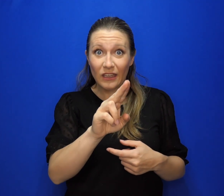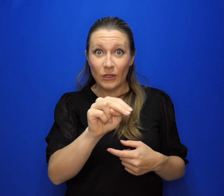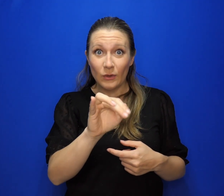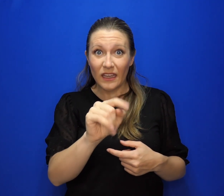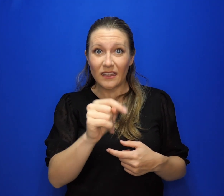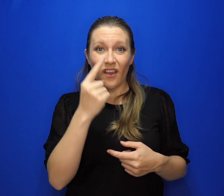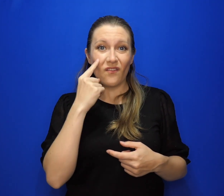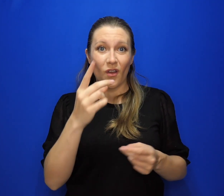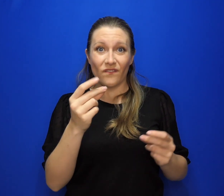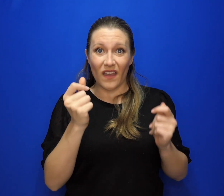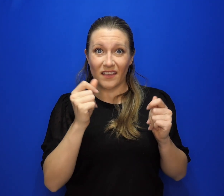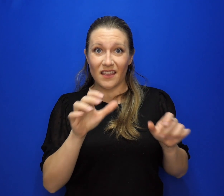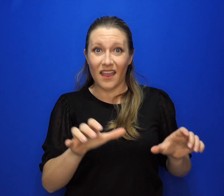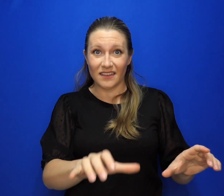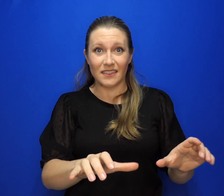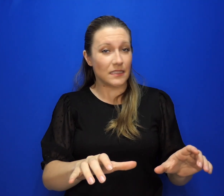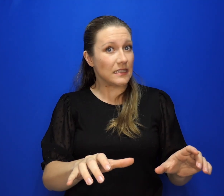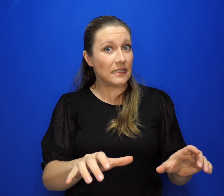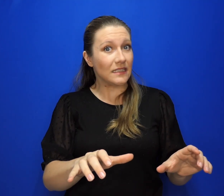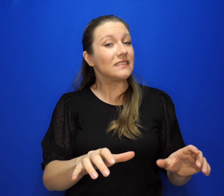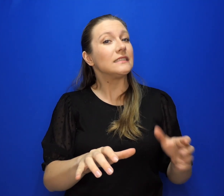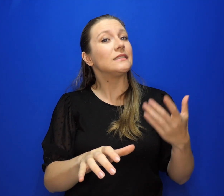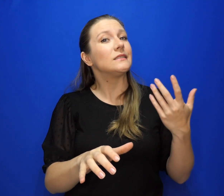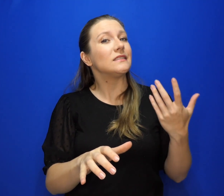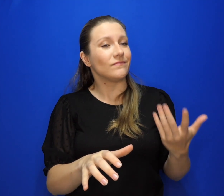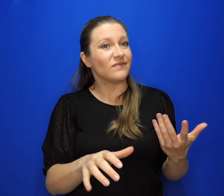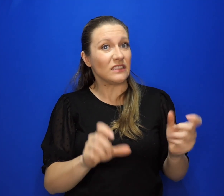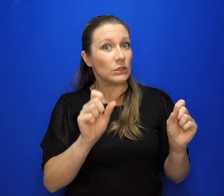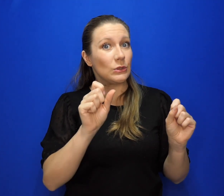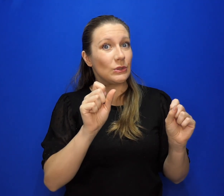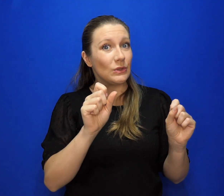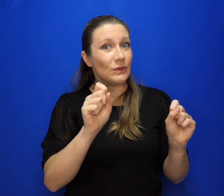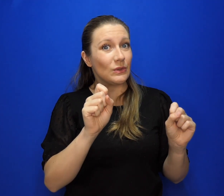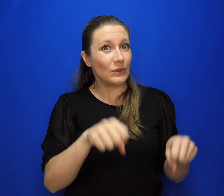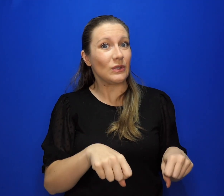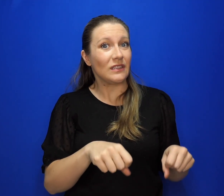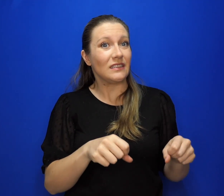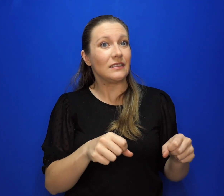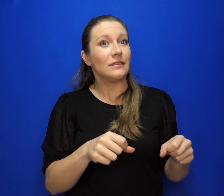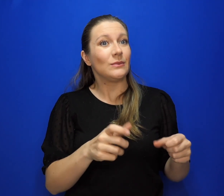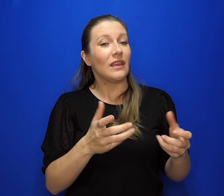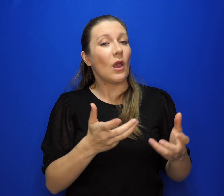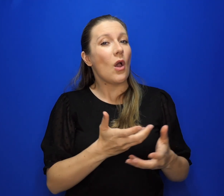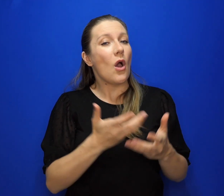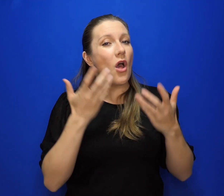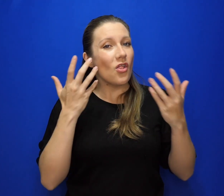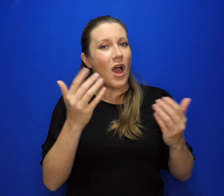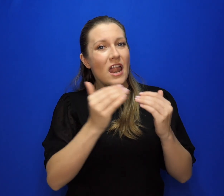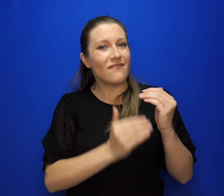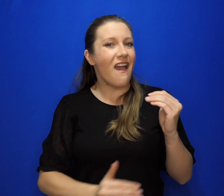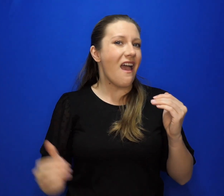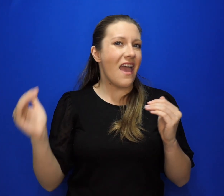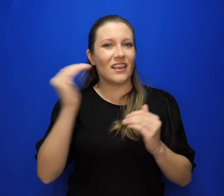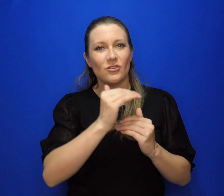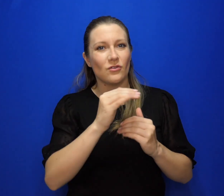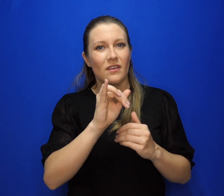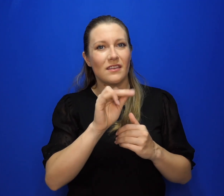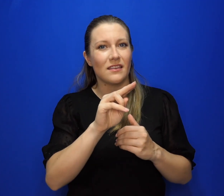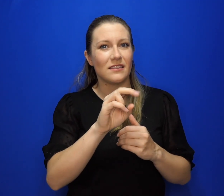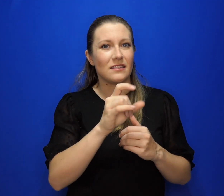when it shouldn't have been, could have been a lot of extra insulin versus an adult who maybe